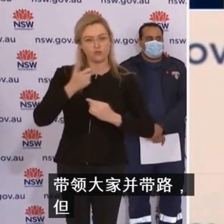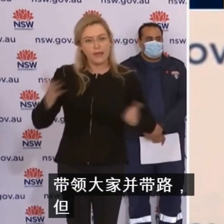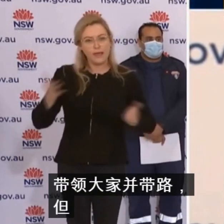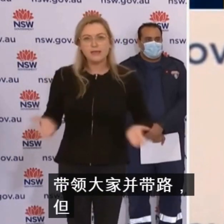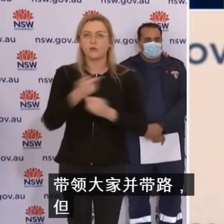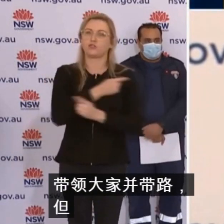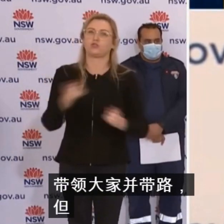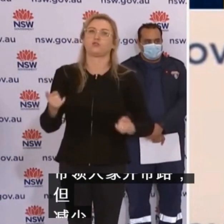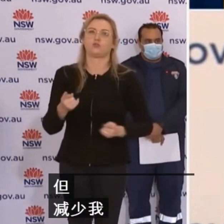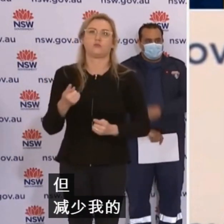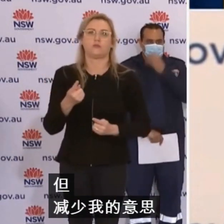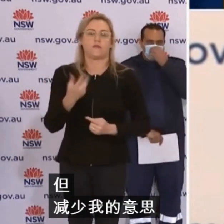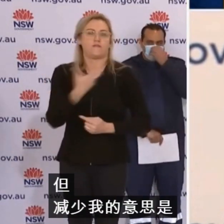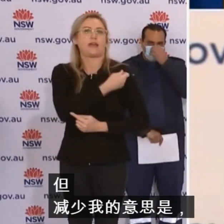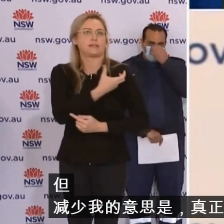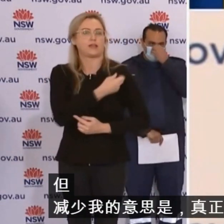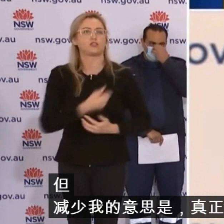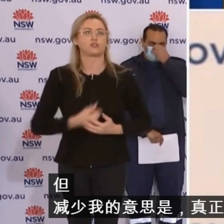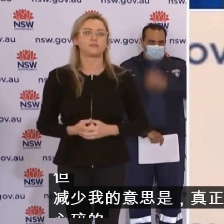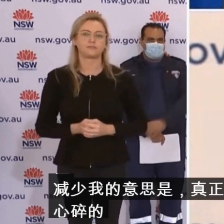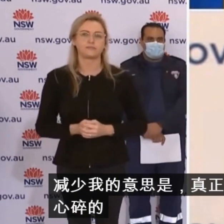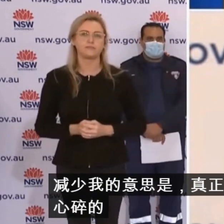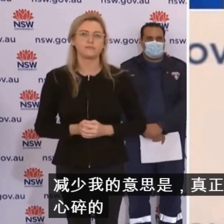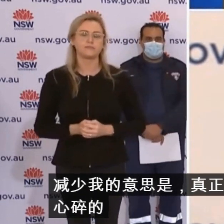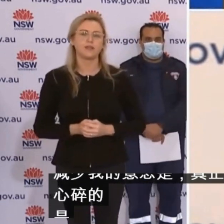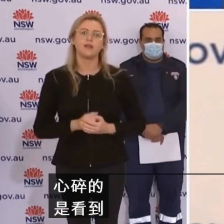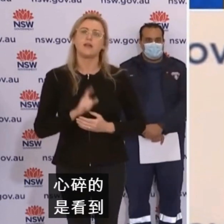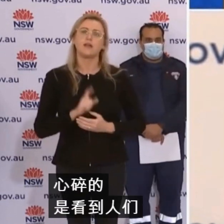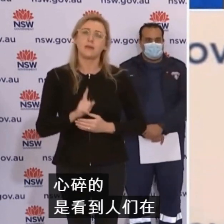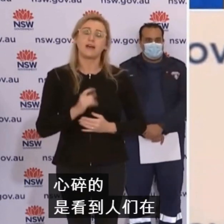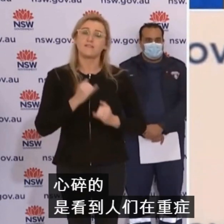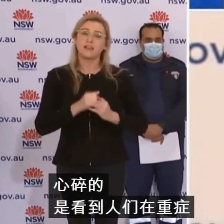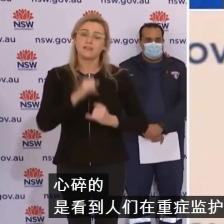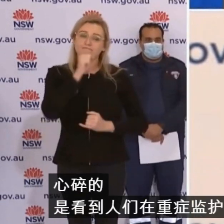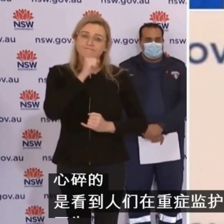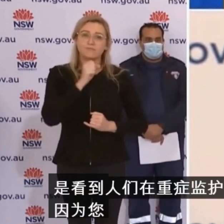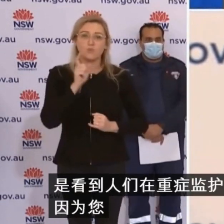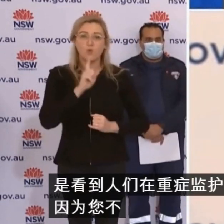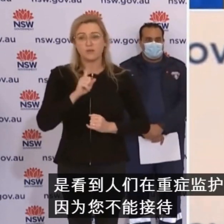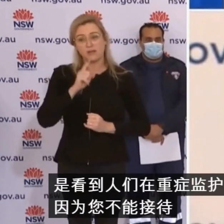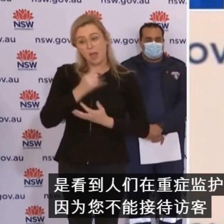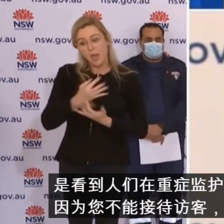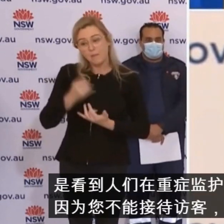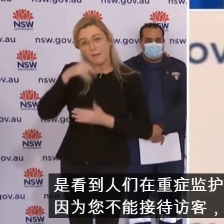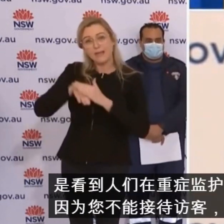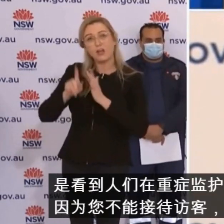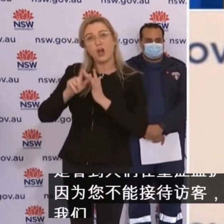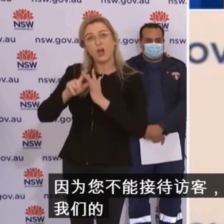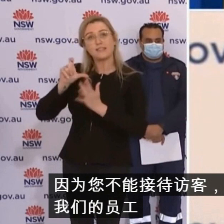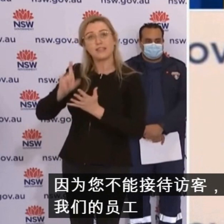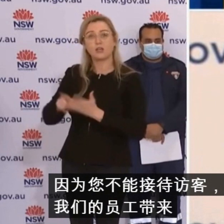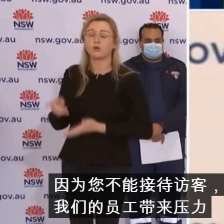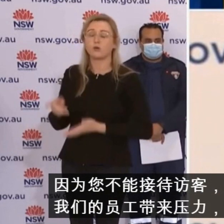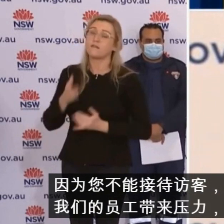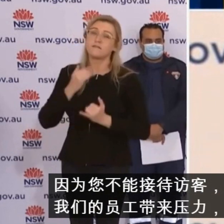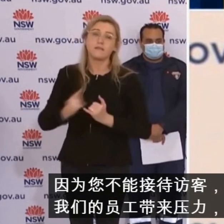by bringing everybody with us, but reducing, I mean, what really breaks my heart is seeing people in intensive care, because you can't have visitors. It puts pressure